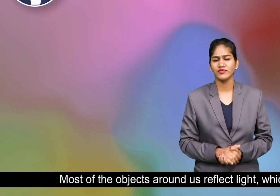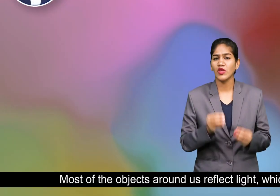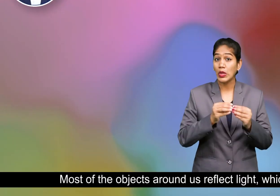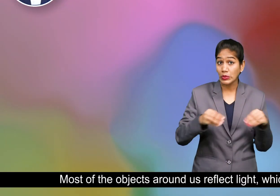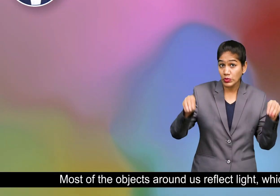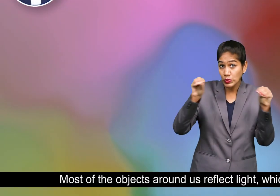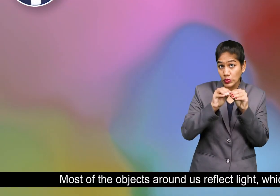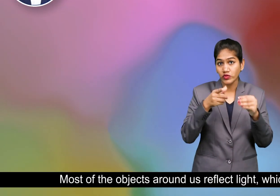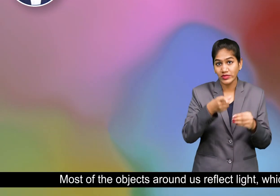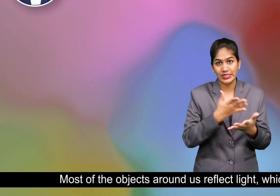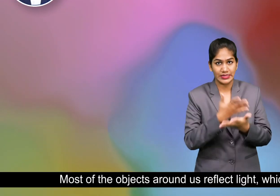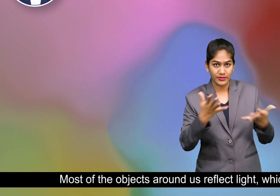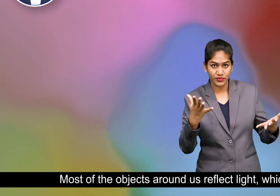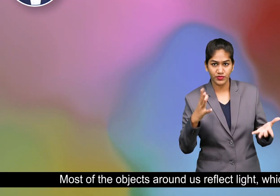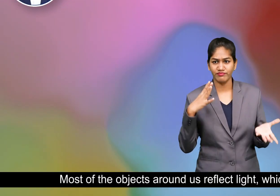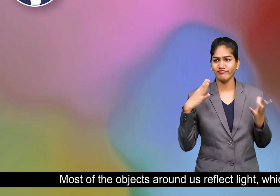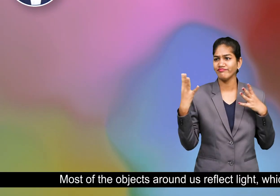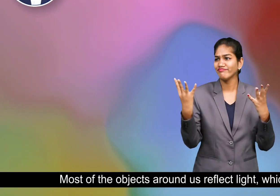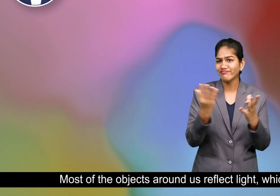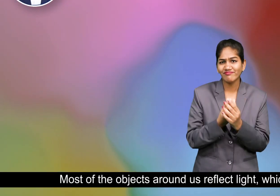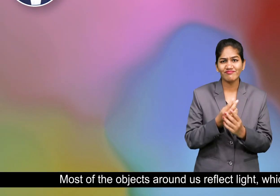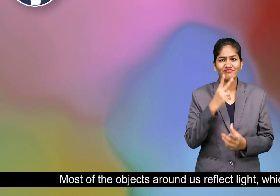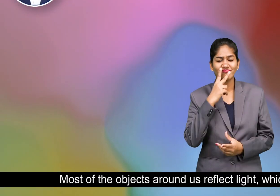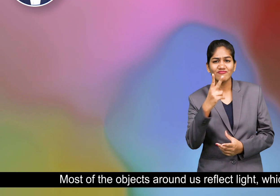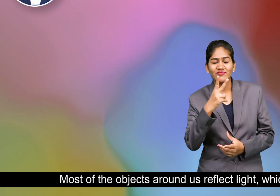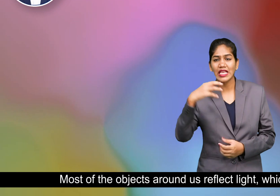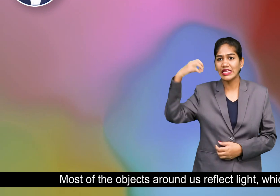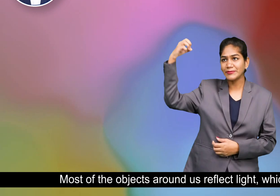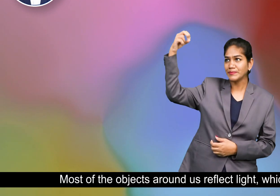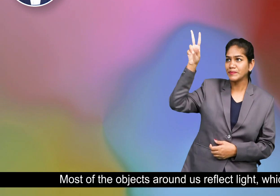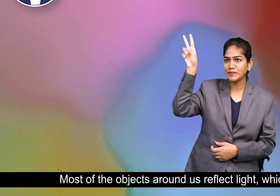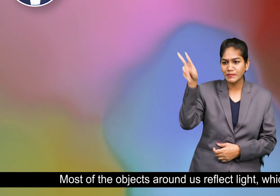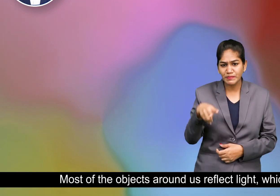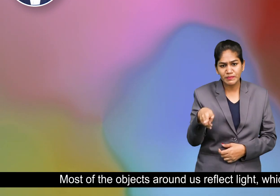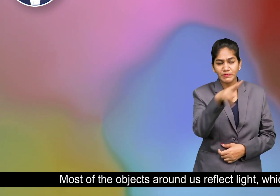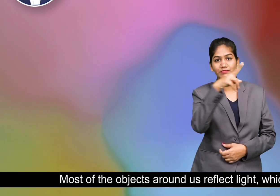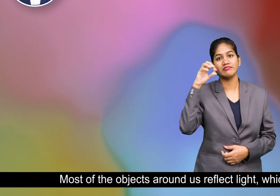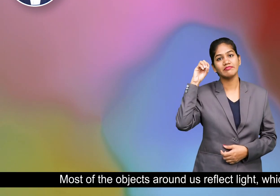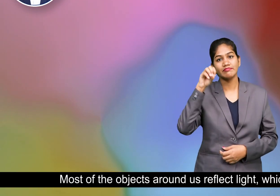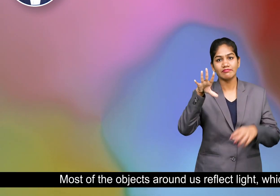Most of the objects around us reflect light.